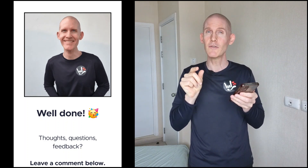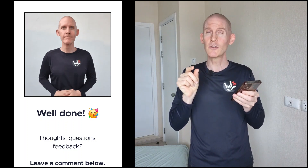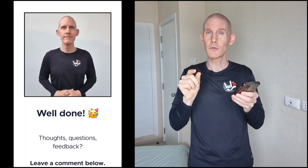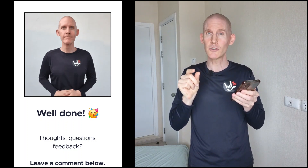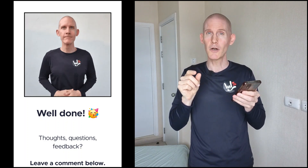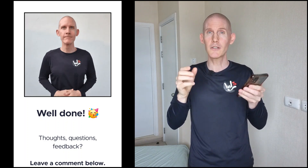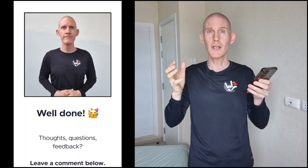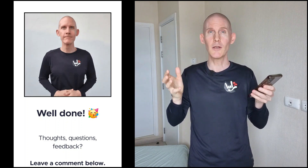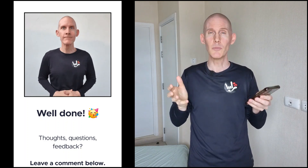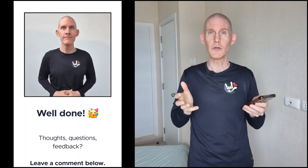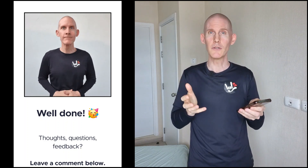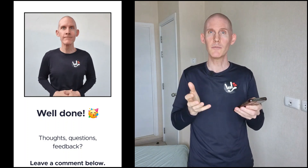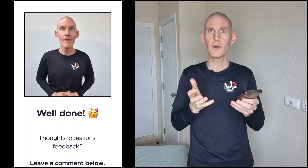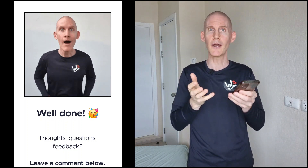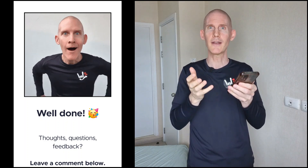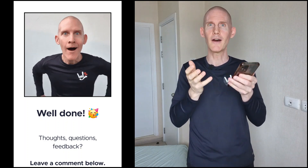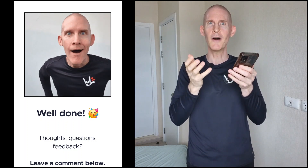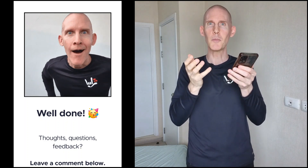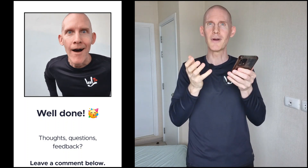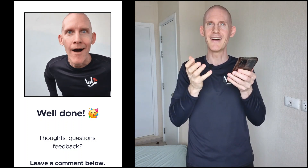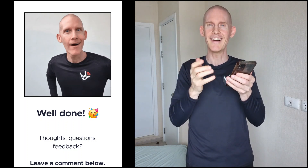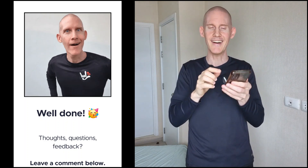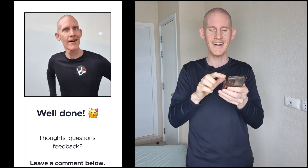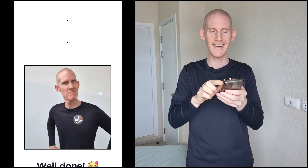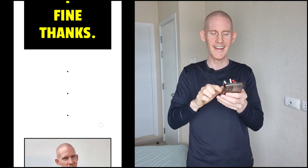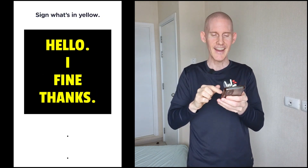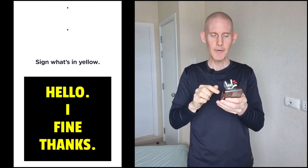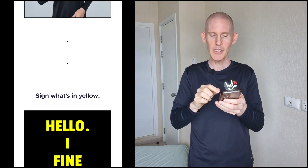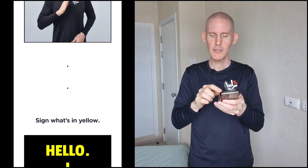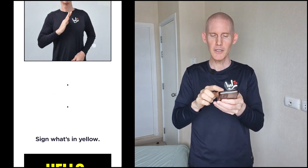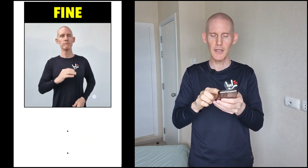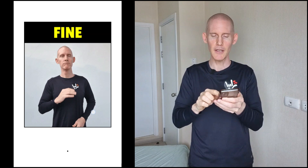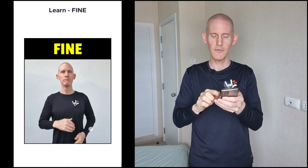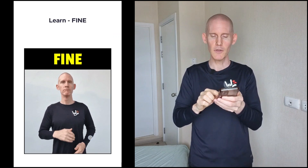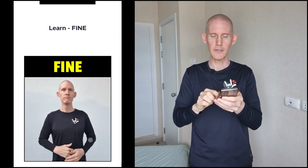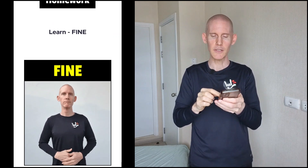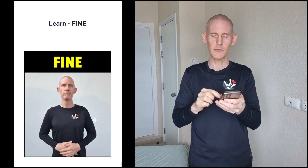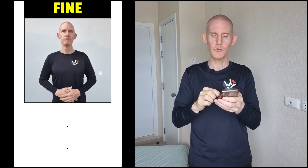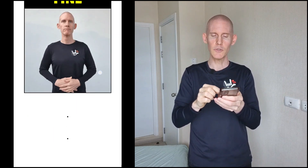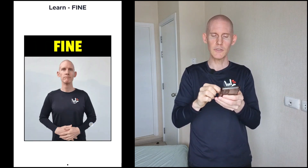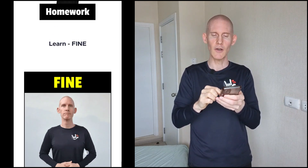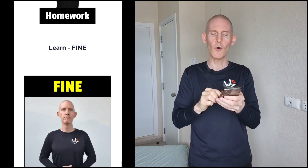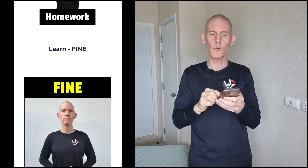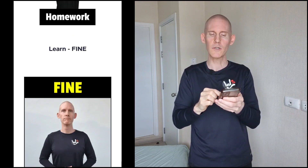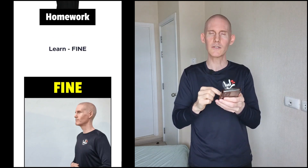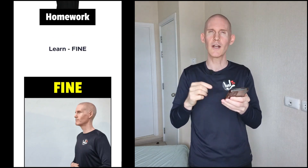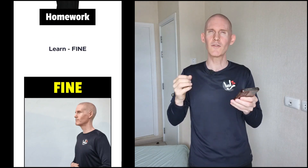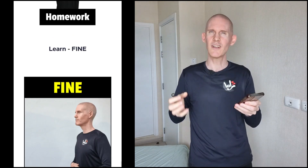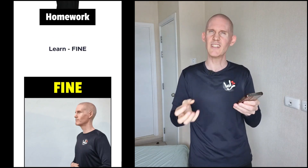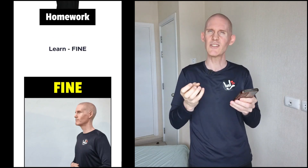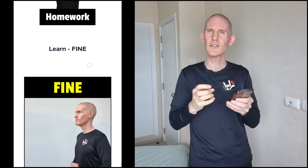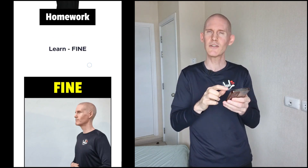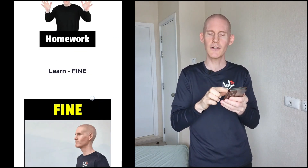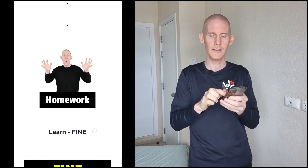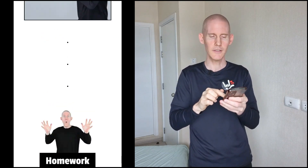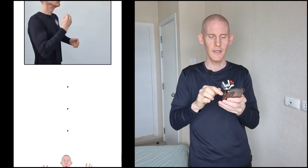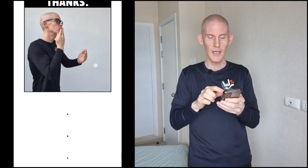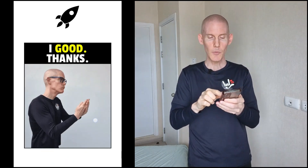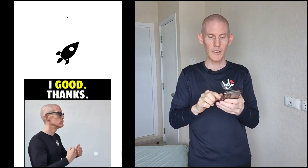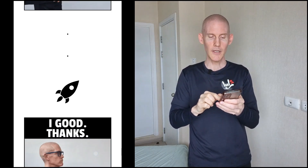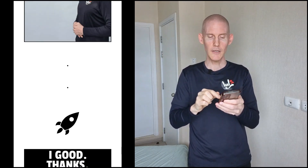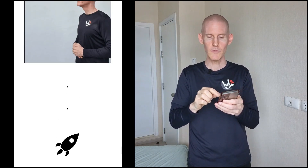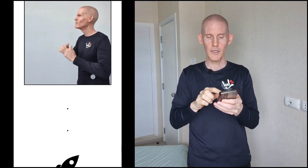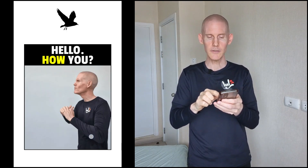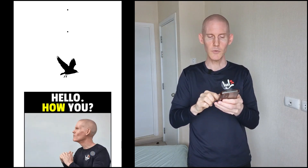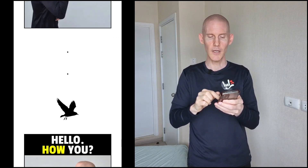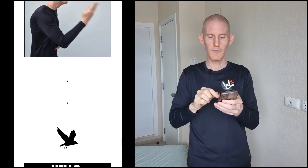into individual chunks and build it back up. And basically the end of the lesson, I suppose you could say homework is kind of an addition to the lesson,